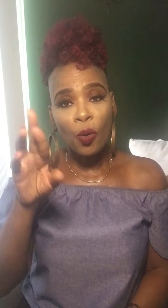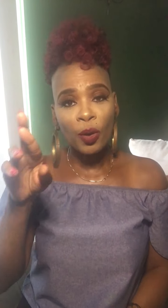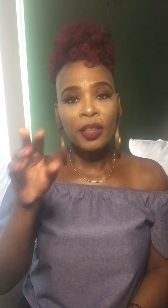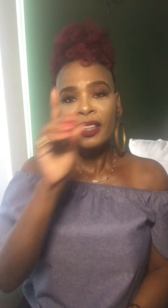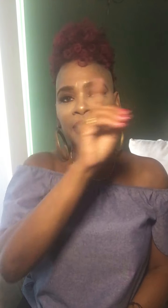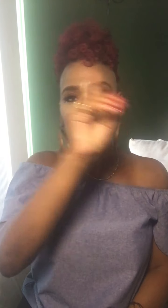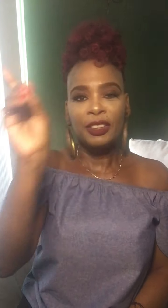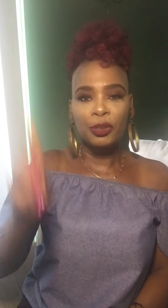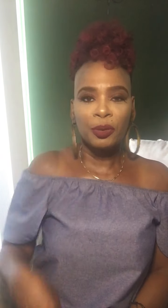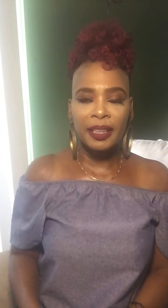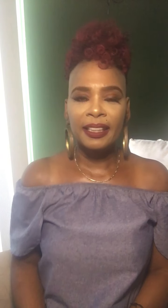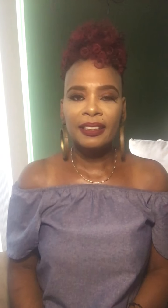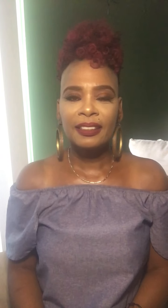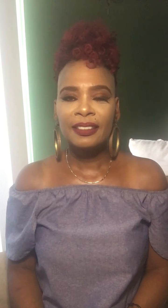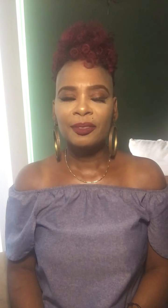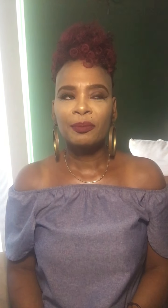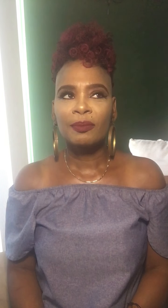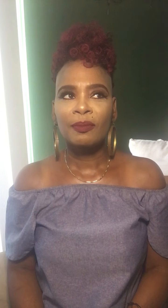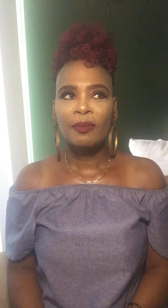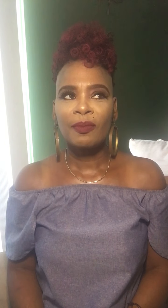Or Detroit